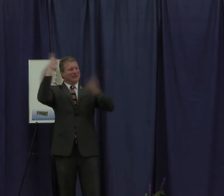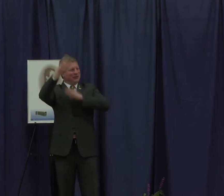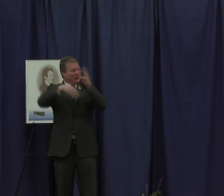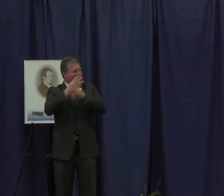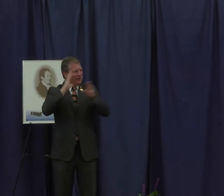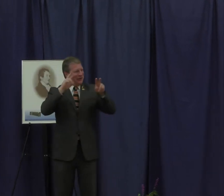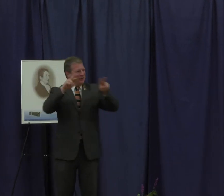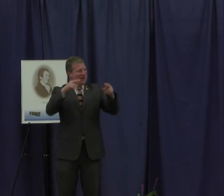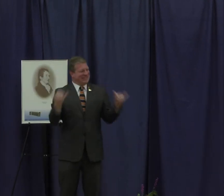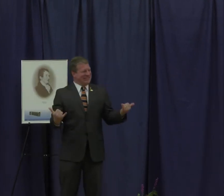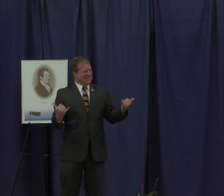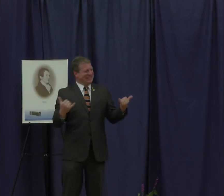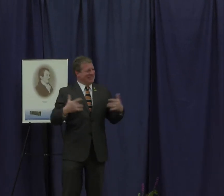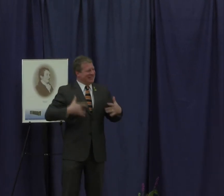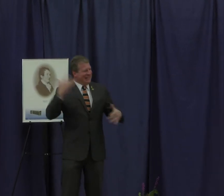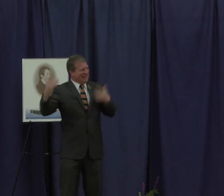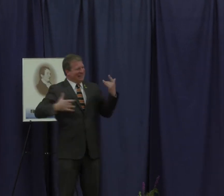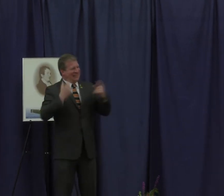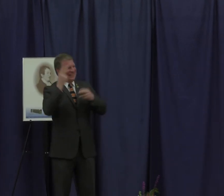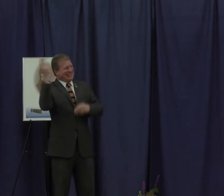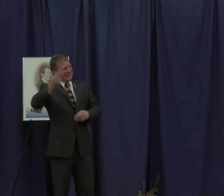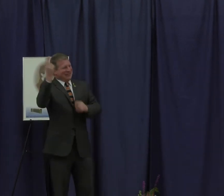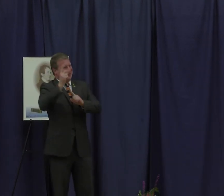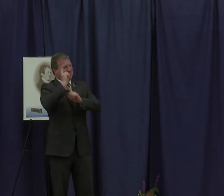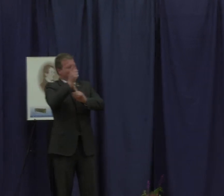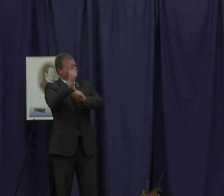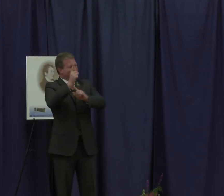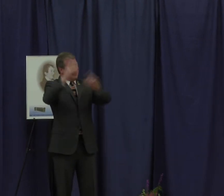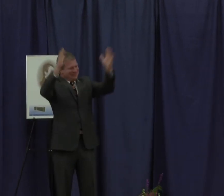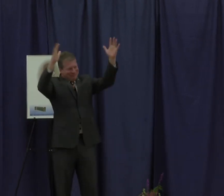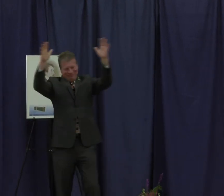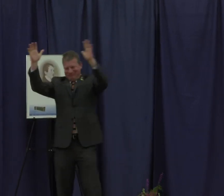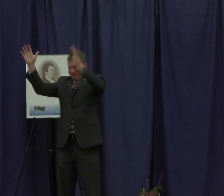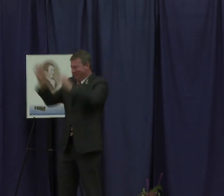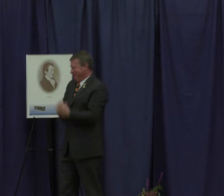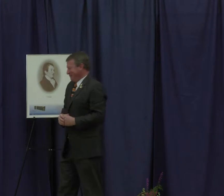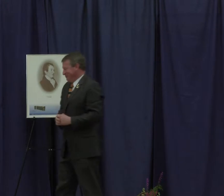this today, so the entire world will be able to watch this historical moment.